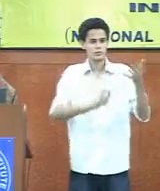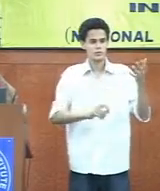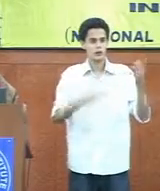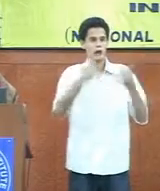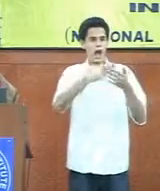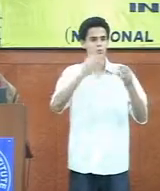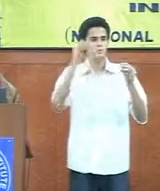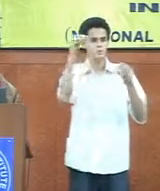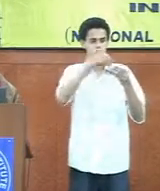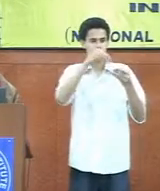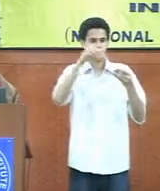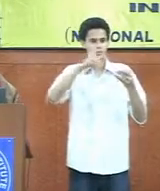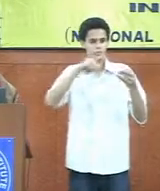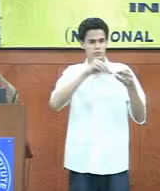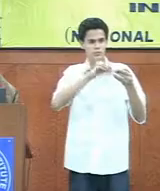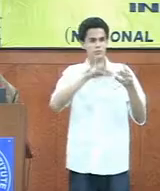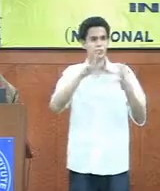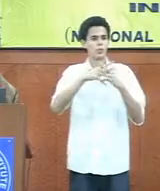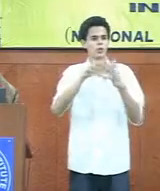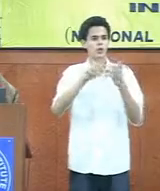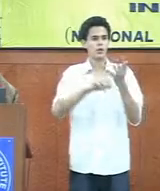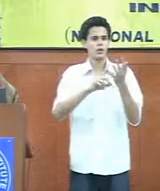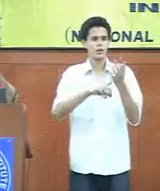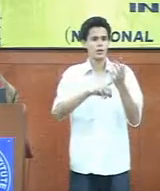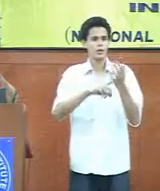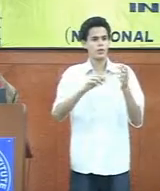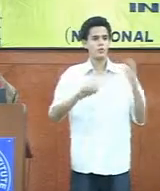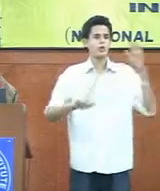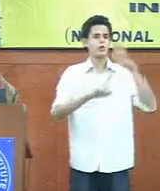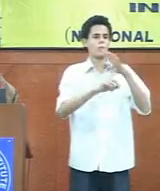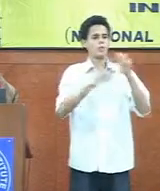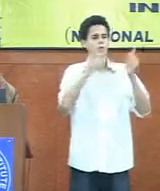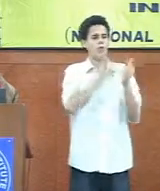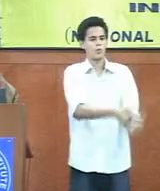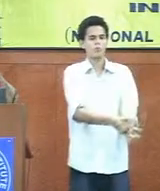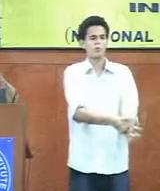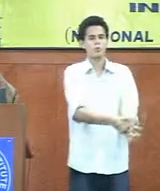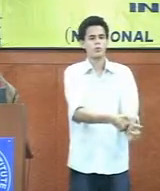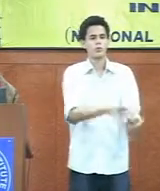will, there the will be supreme.